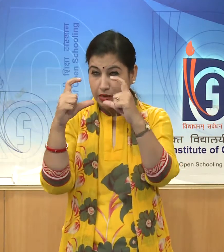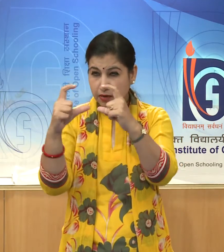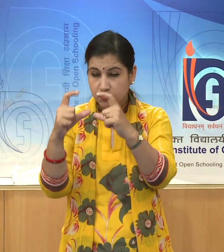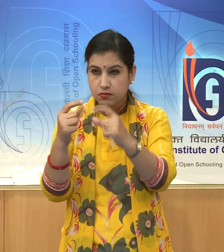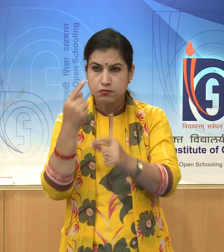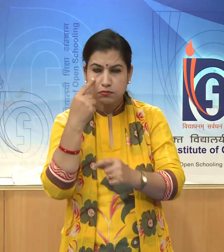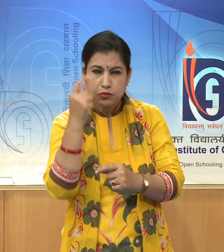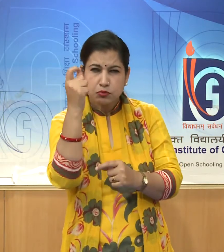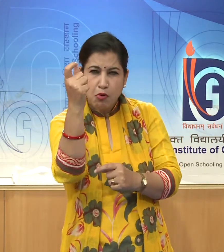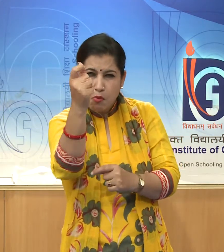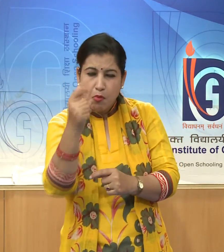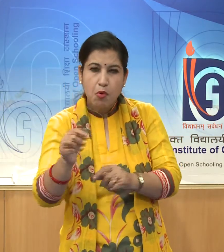register the movement,